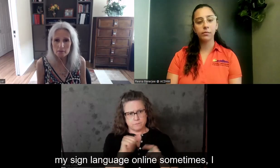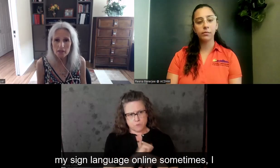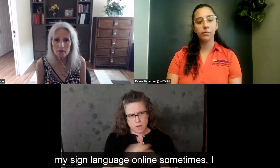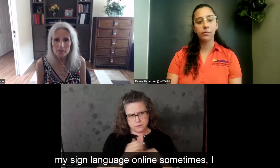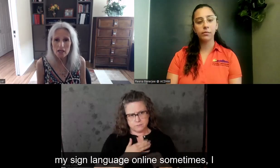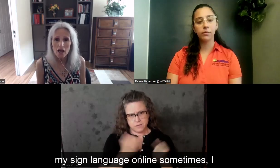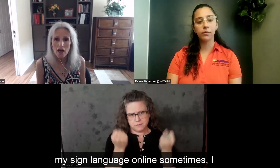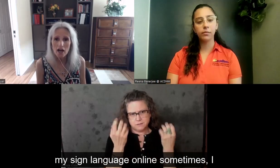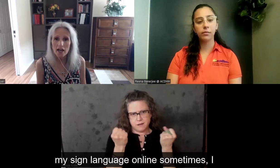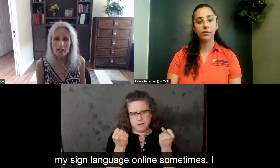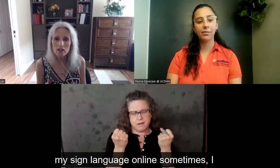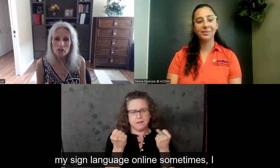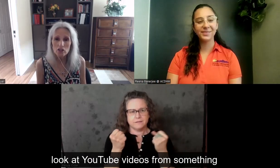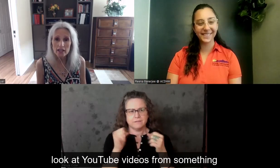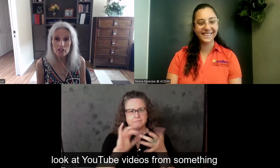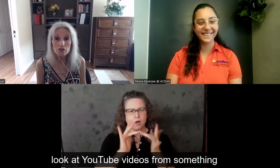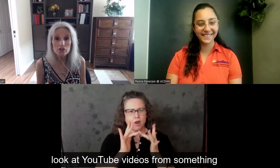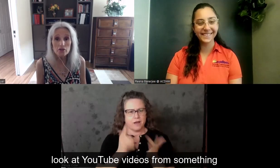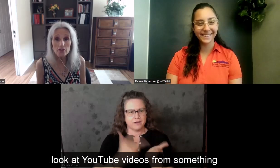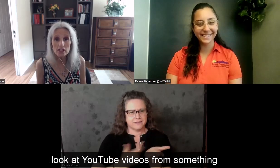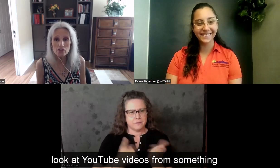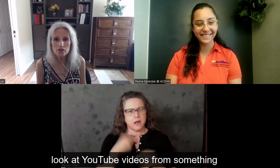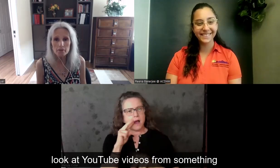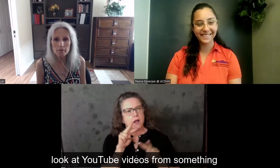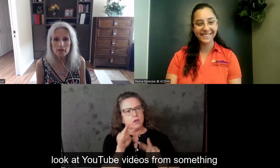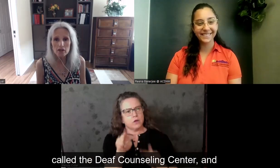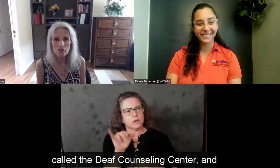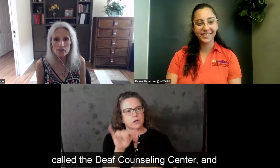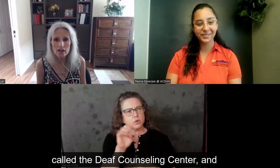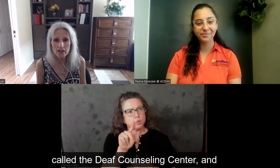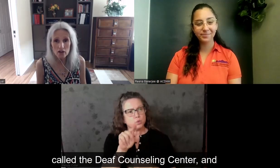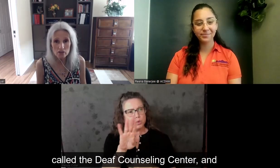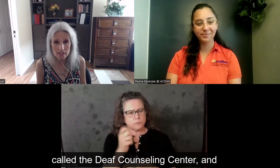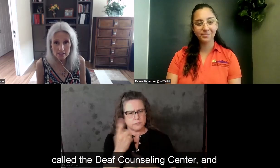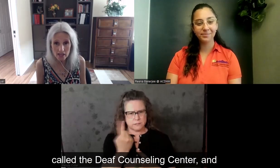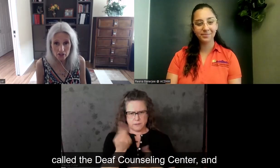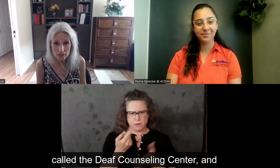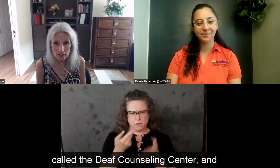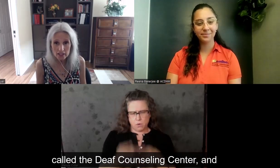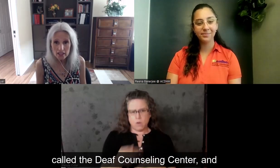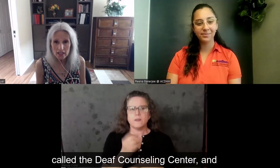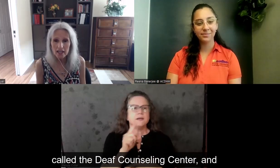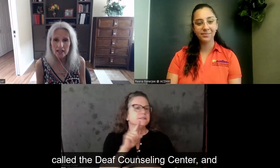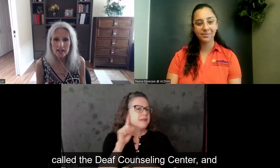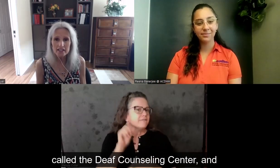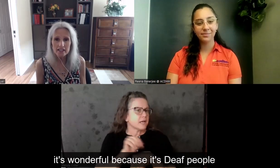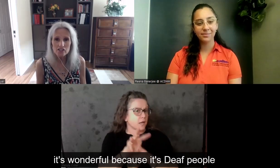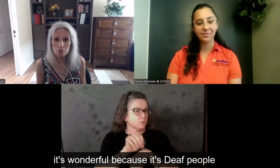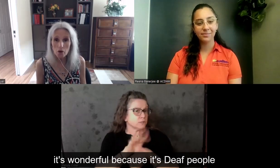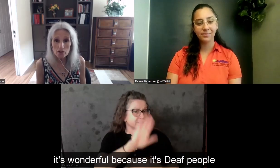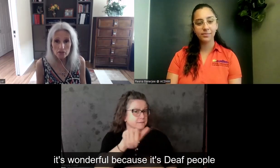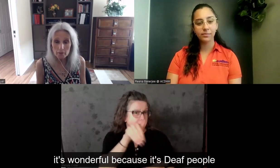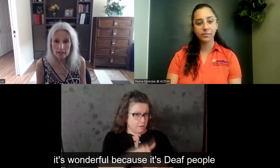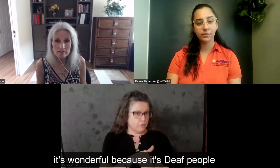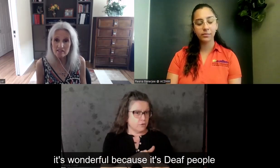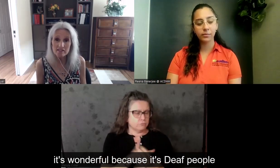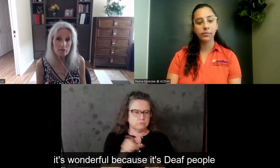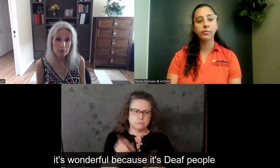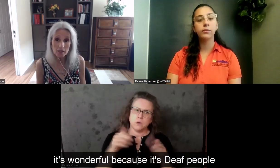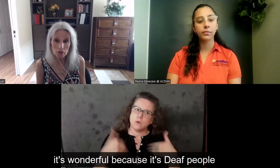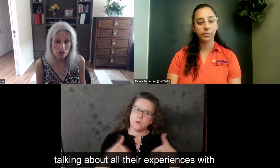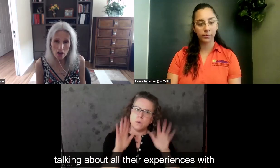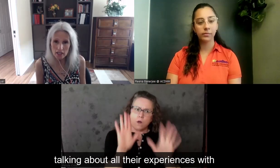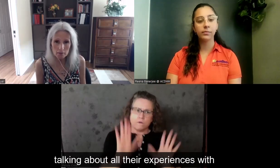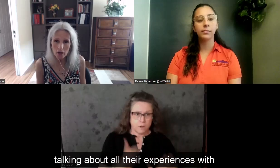online sometimes, I look at YouTube videos from something called the Deaf Counseling Center. And it's wonderful because it's